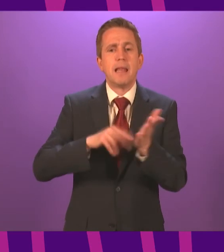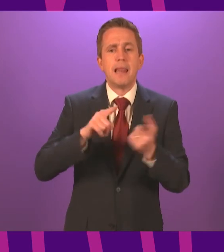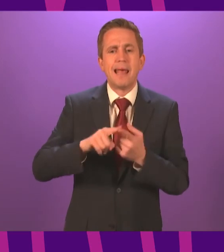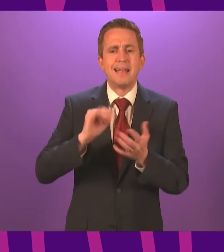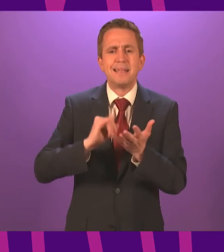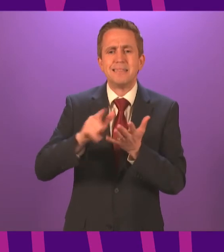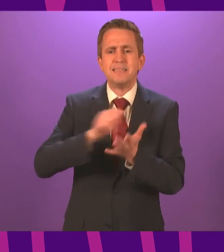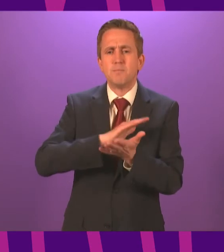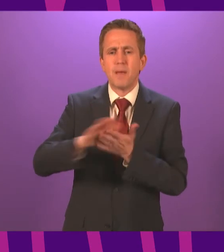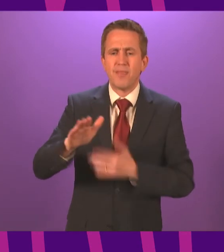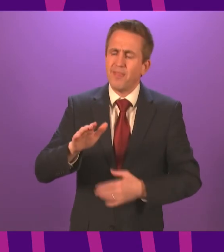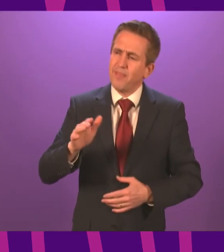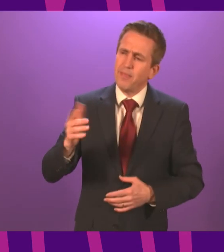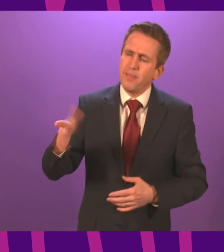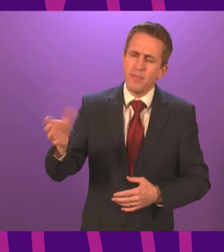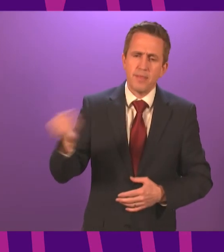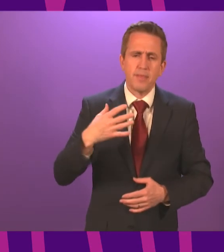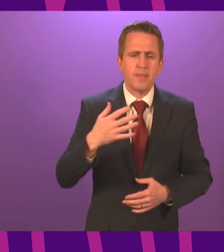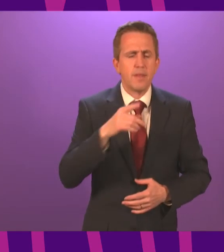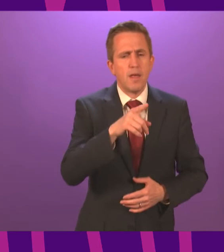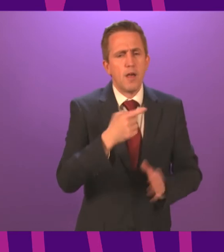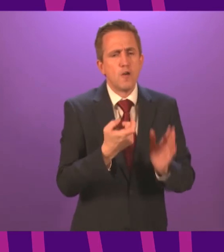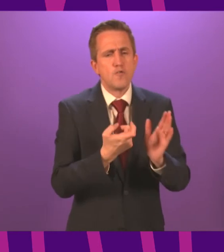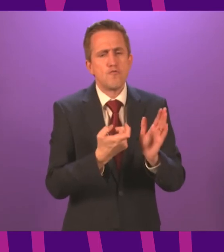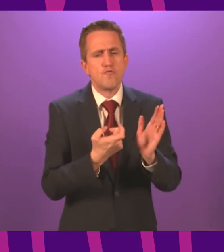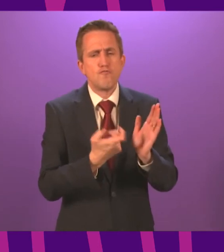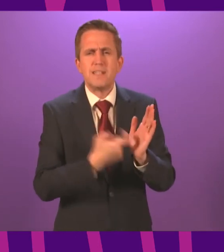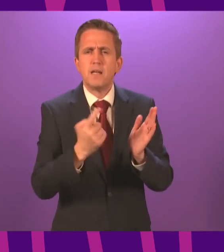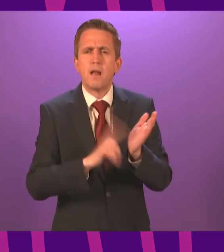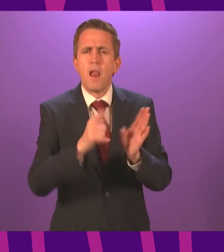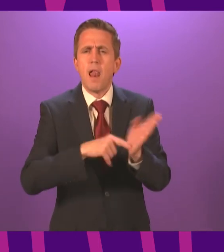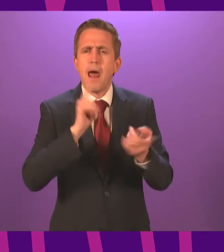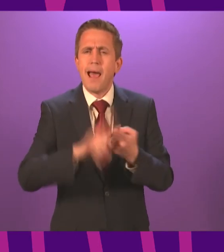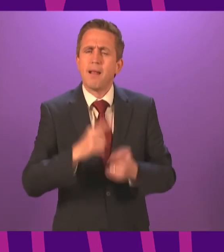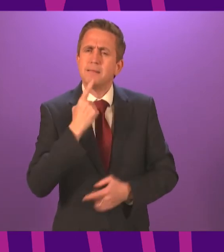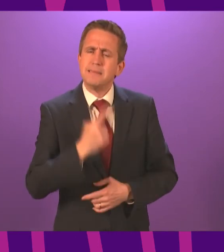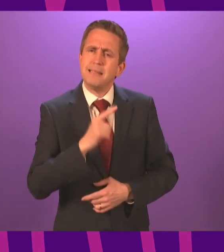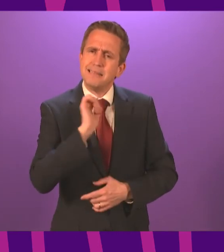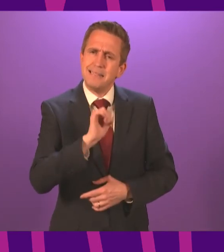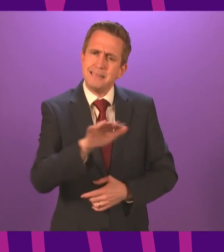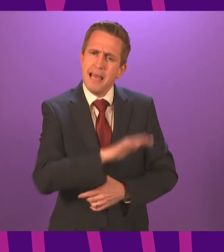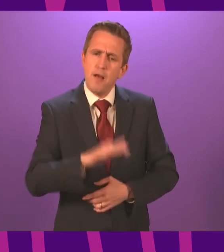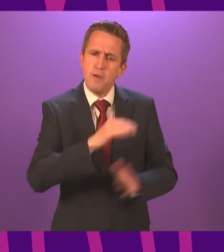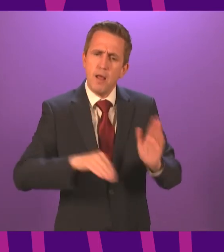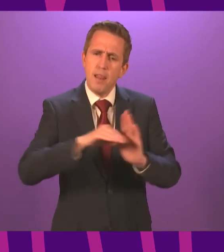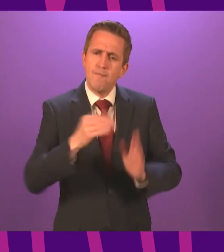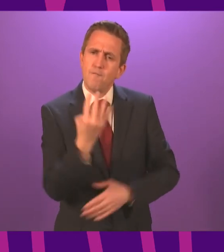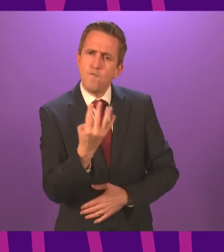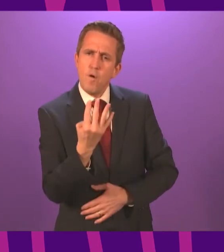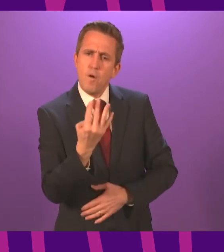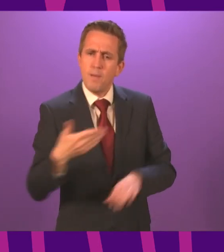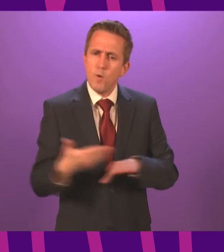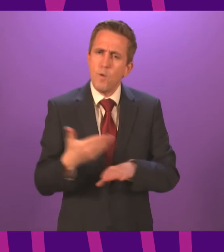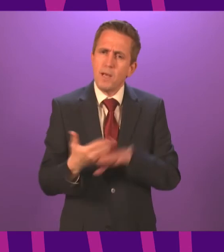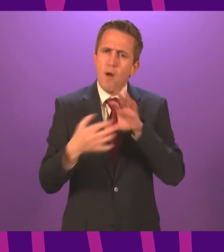much. During his speech, Richard Lyle said that because his area is going into level 4, he'll be working at home for